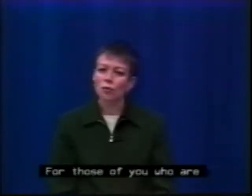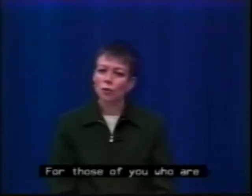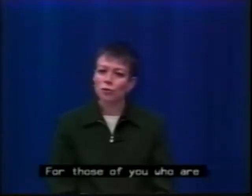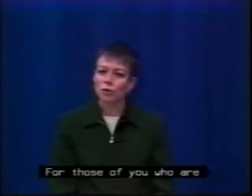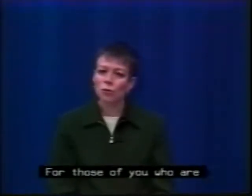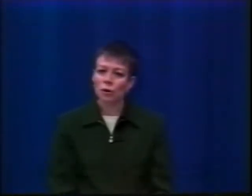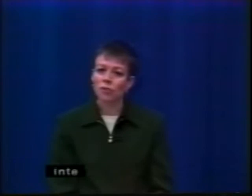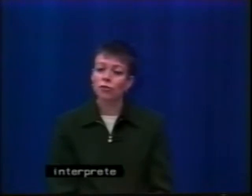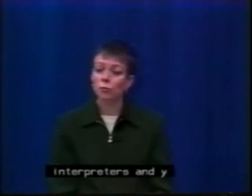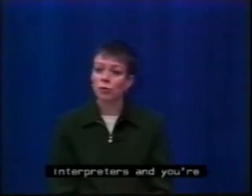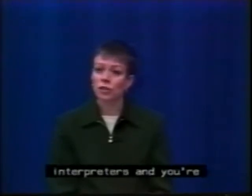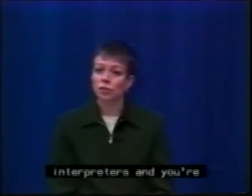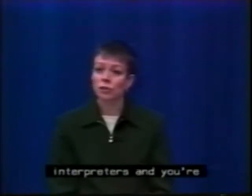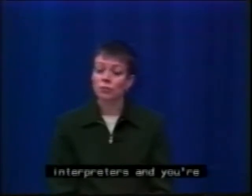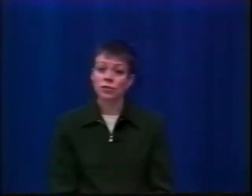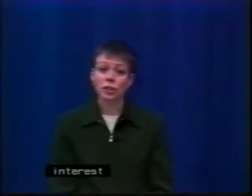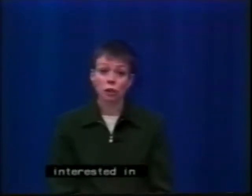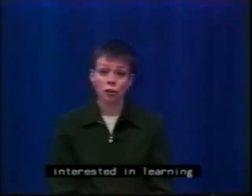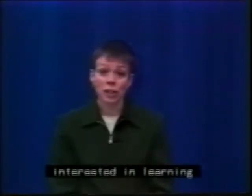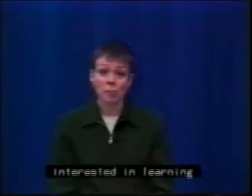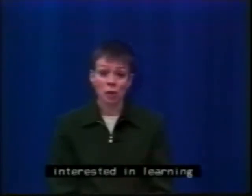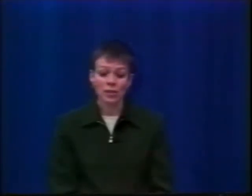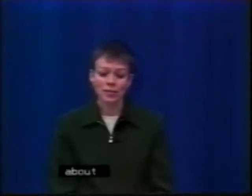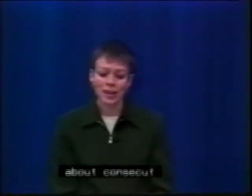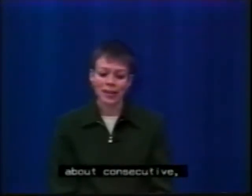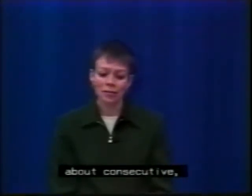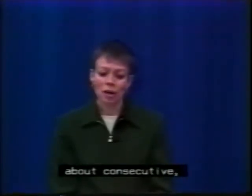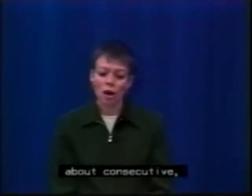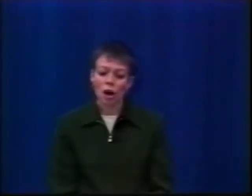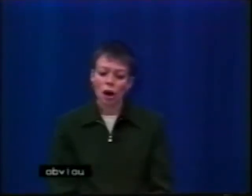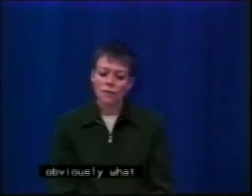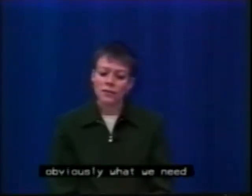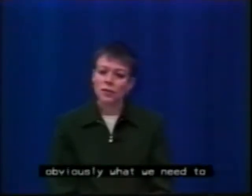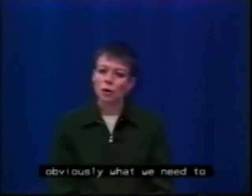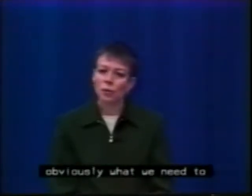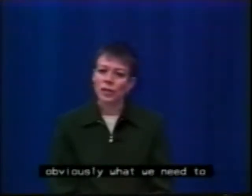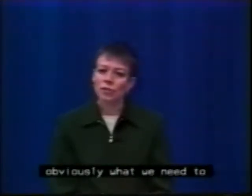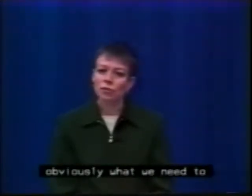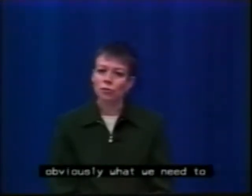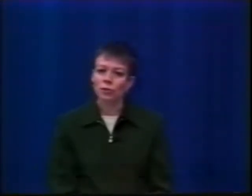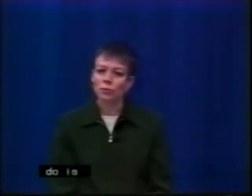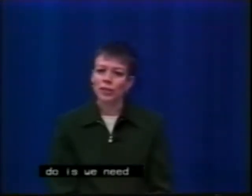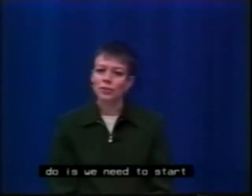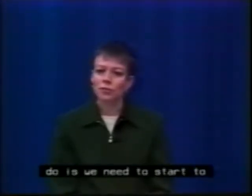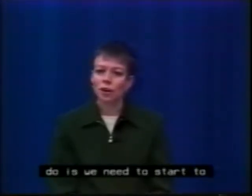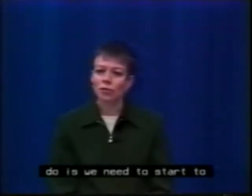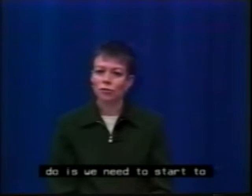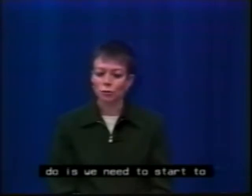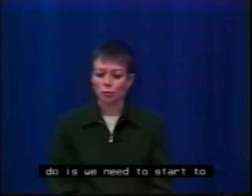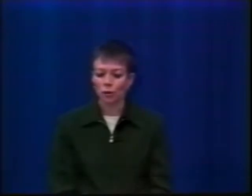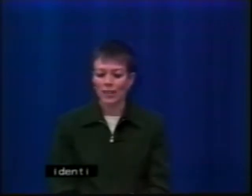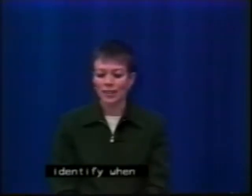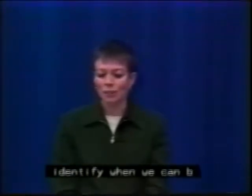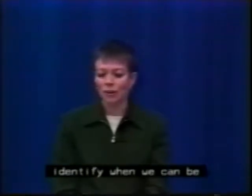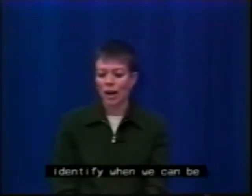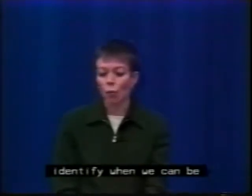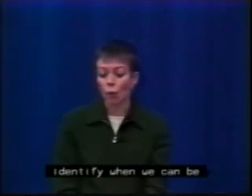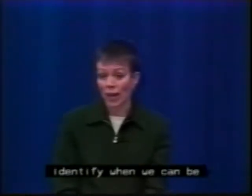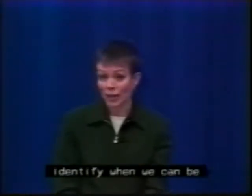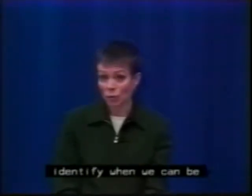For those of you who are interpreters and you're interested in learning about consecutive, obviously what we need to do is we need to start to identify when we